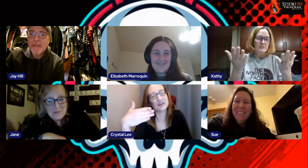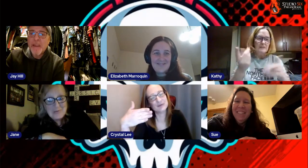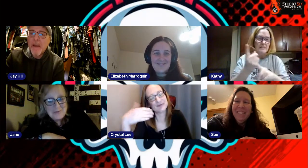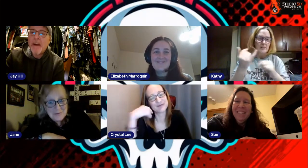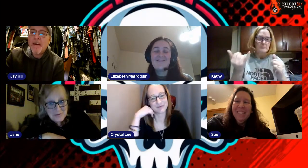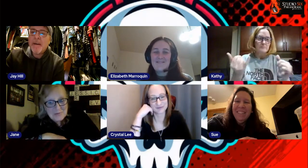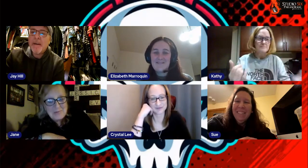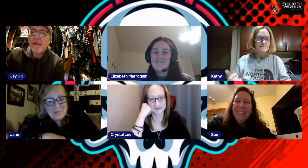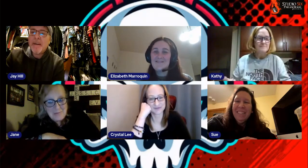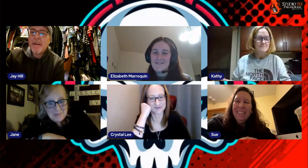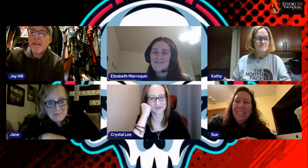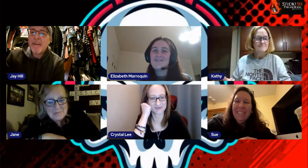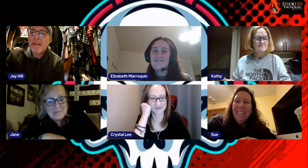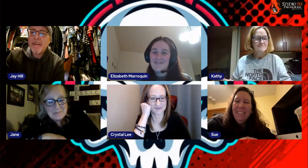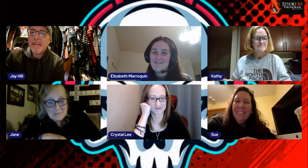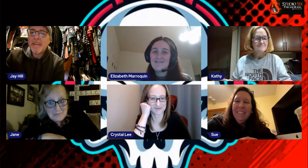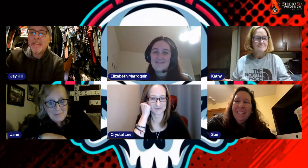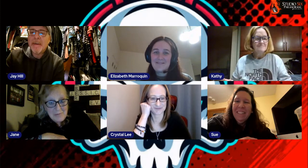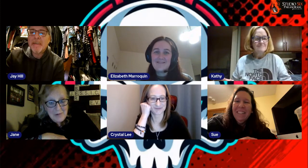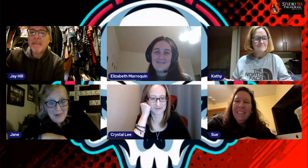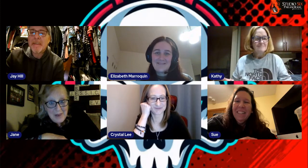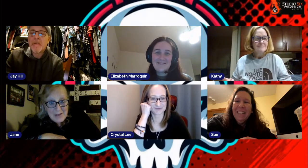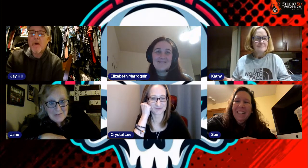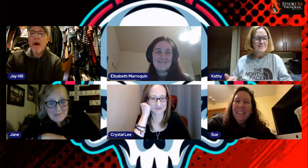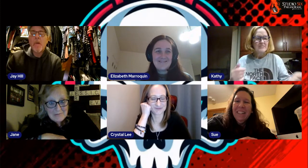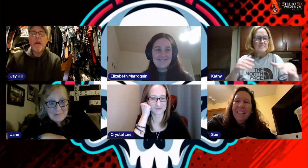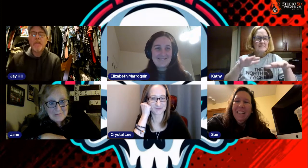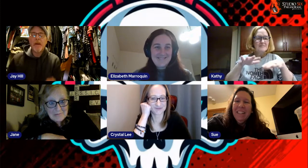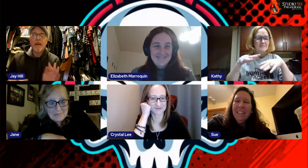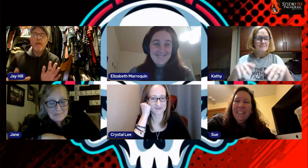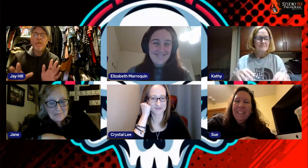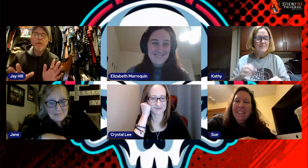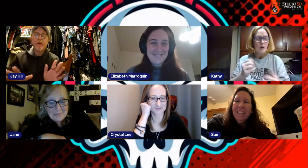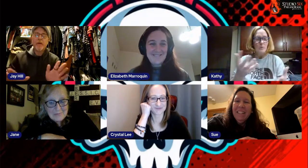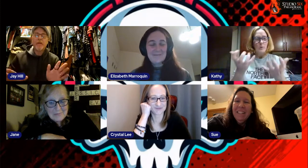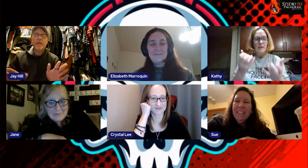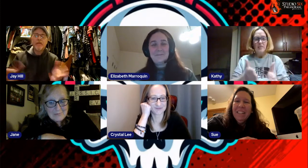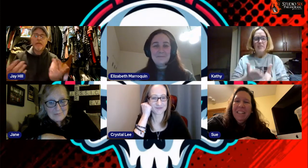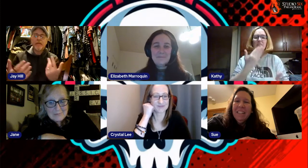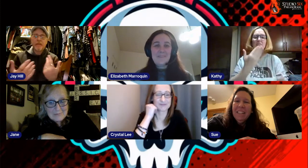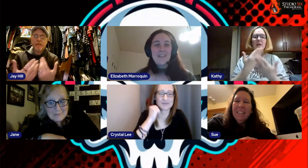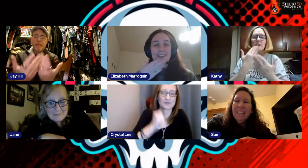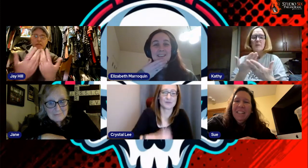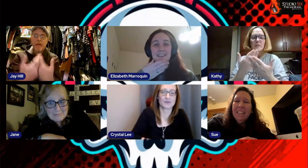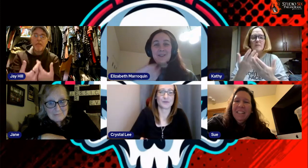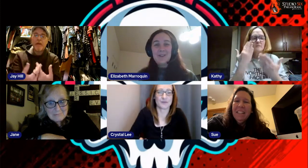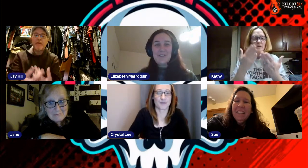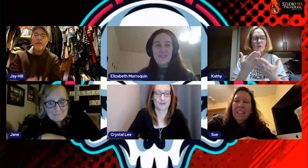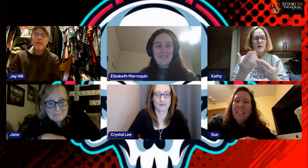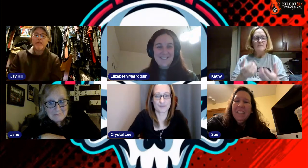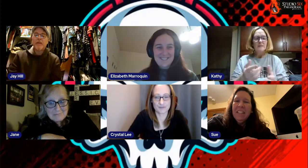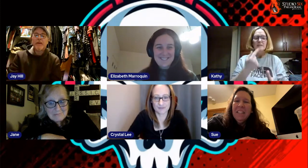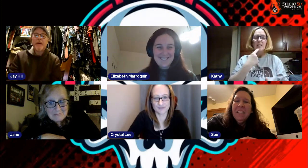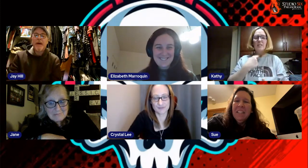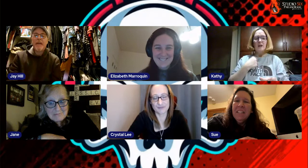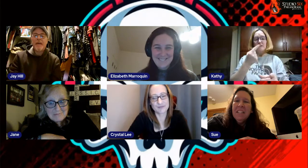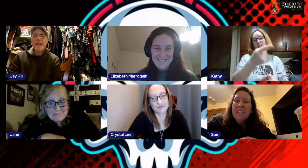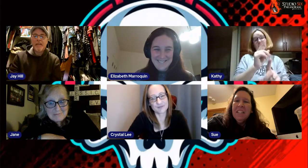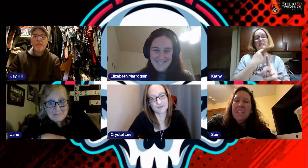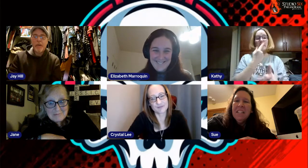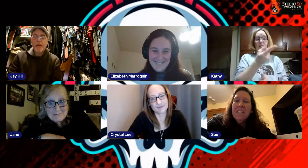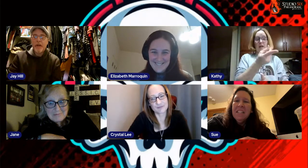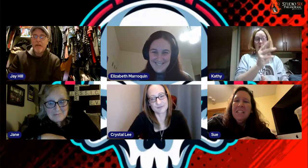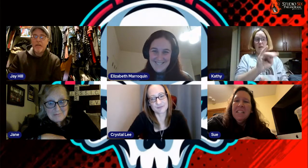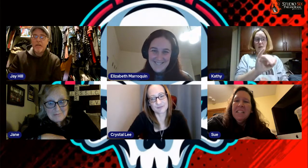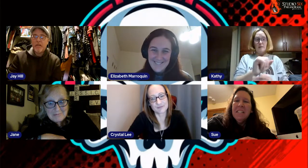We have ice here right now. Yeah. So I want to thank everybody for coming. And